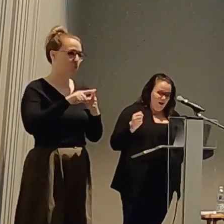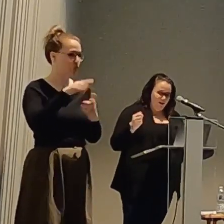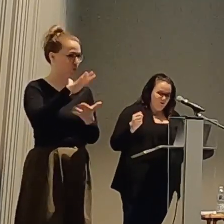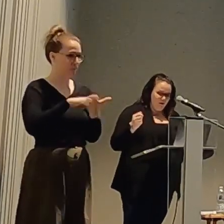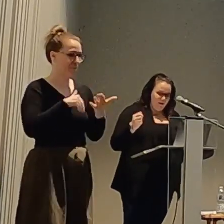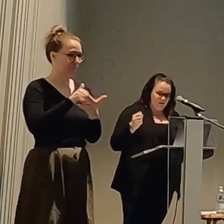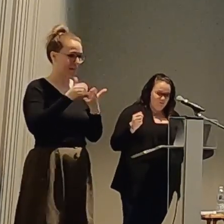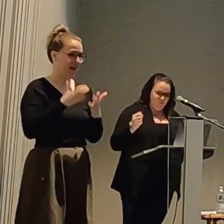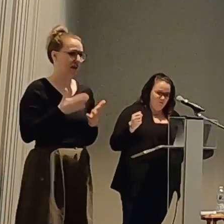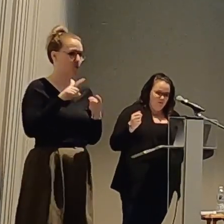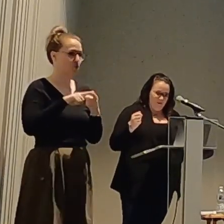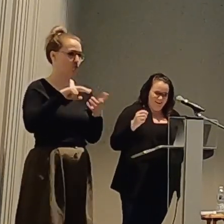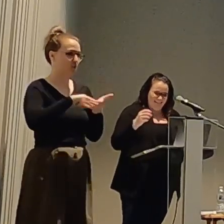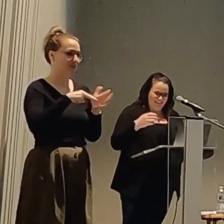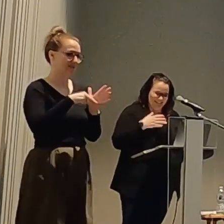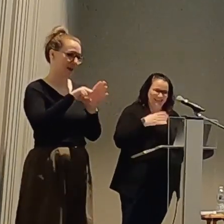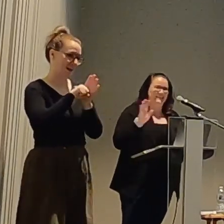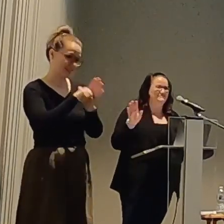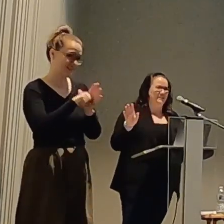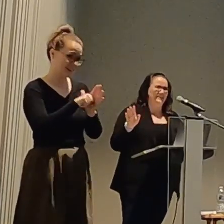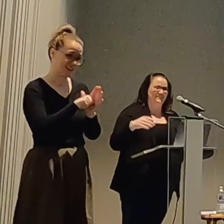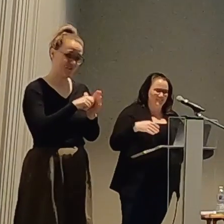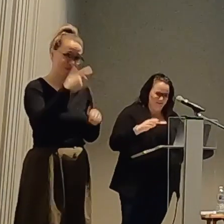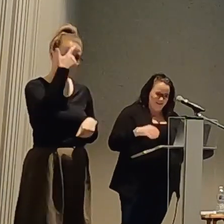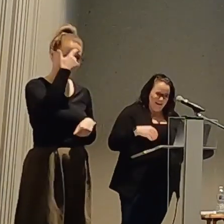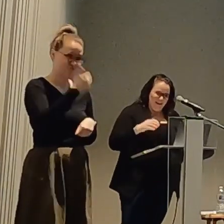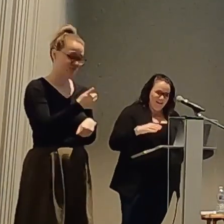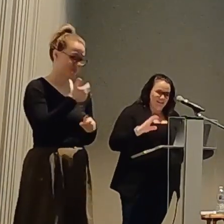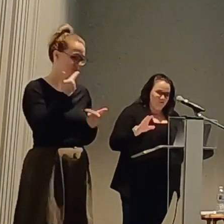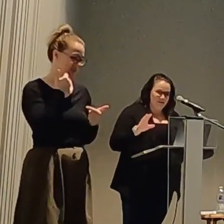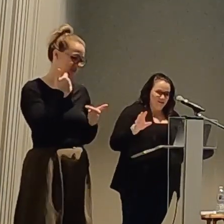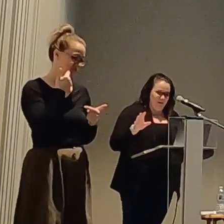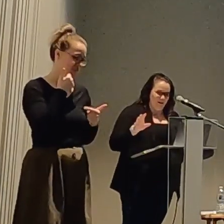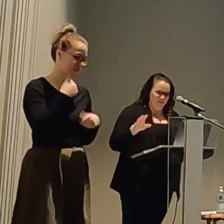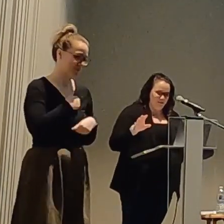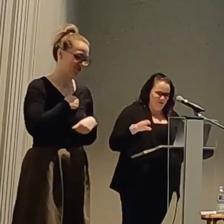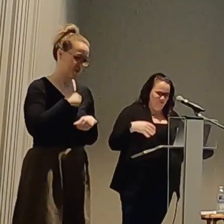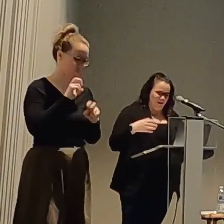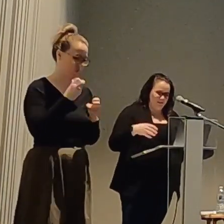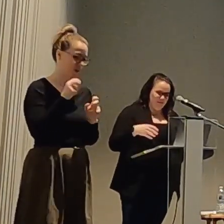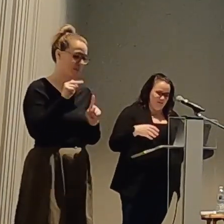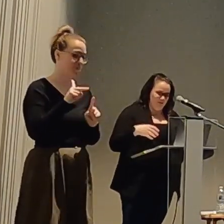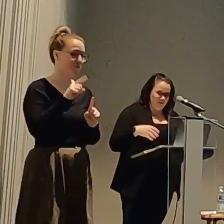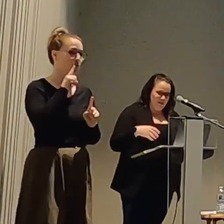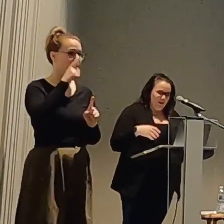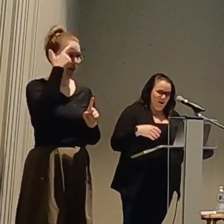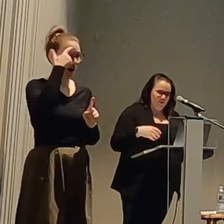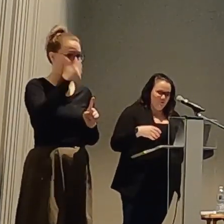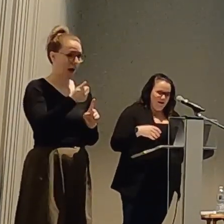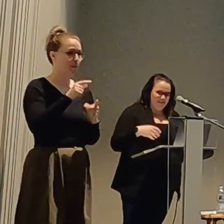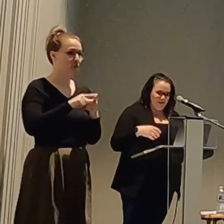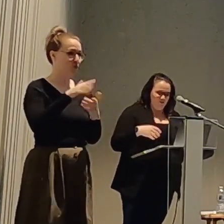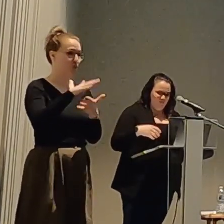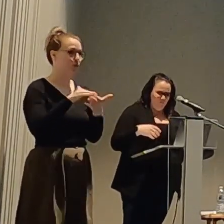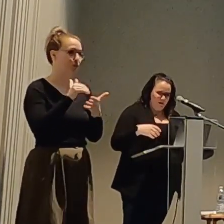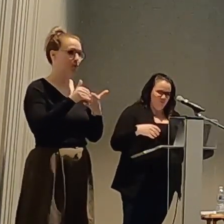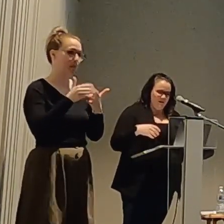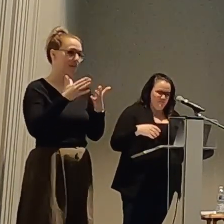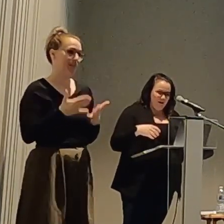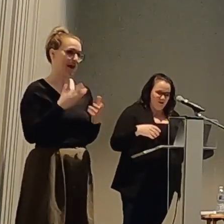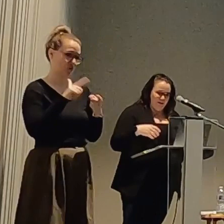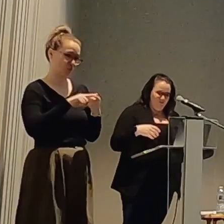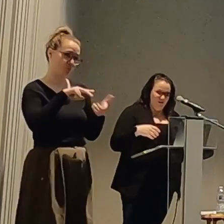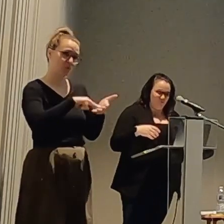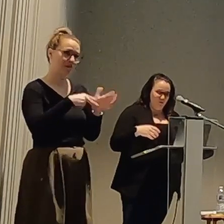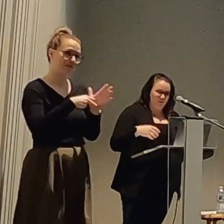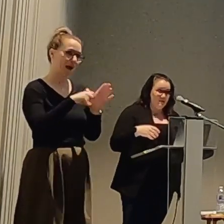symbols. Otherwise, we would be, I'm sorry, I love this quote. It's up to the painter to define the symbols. Otherwise, it would